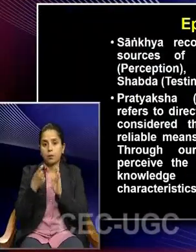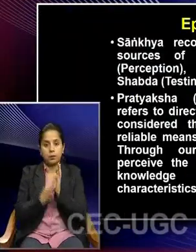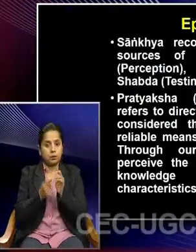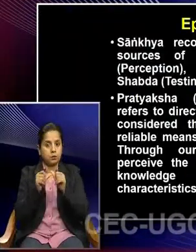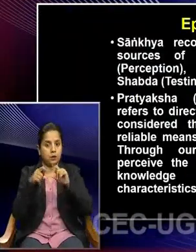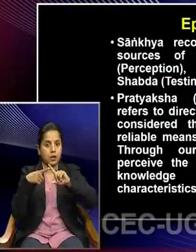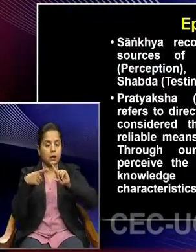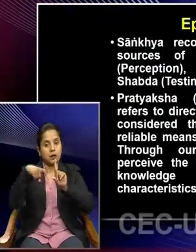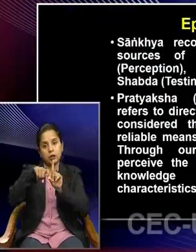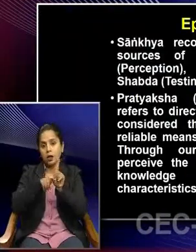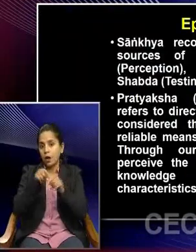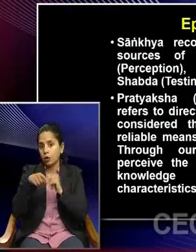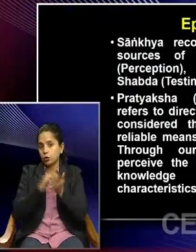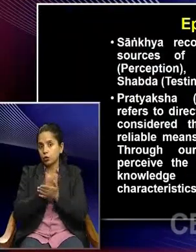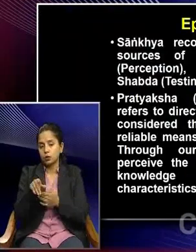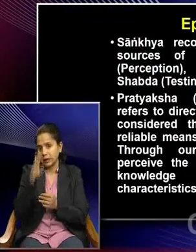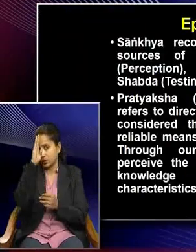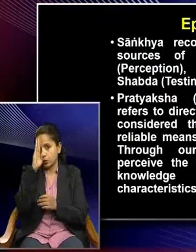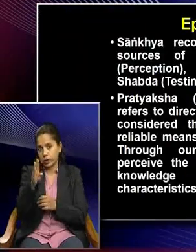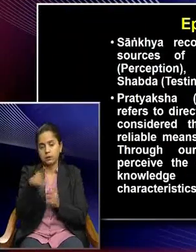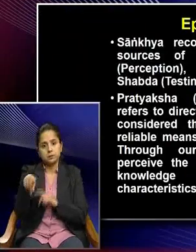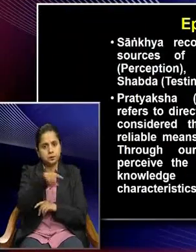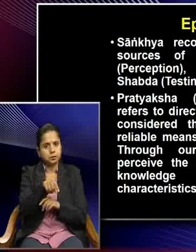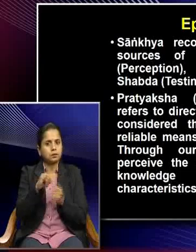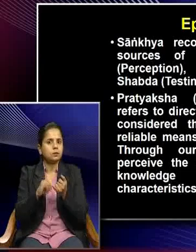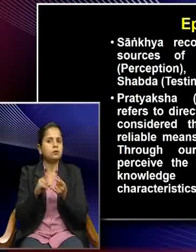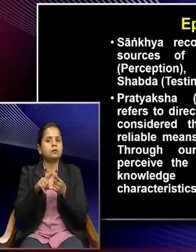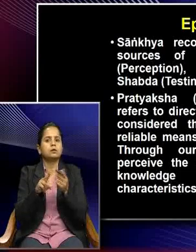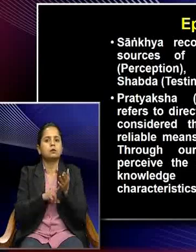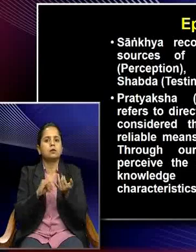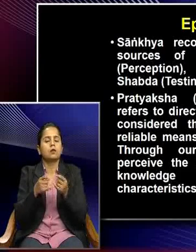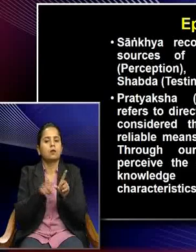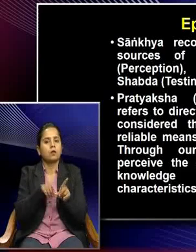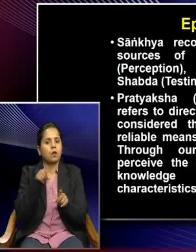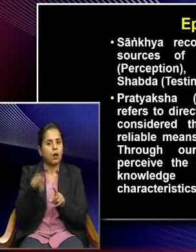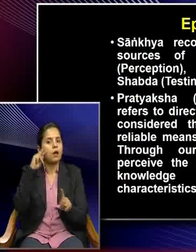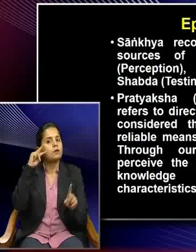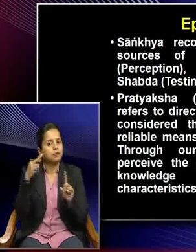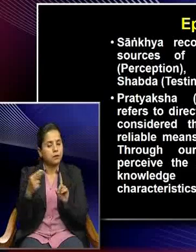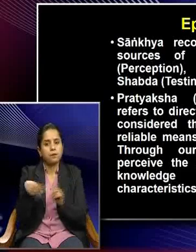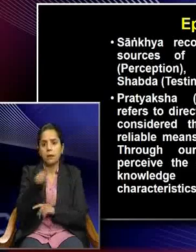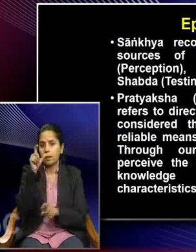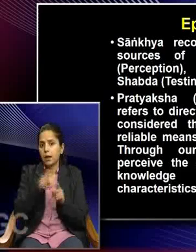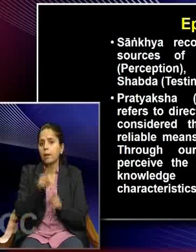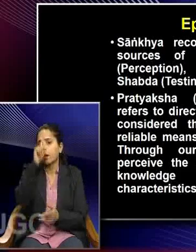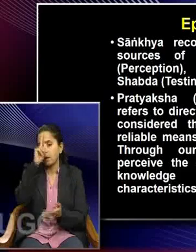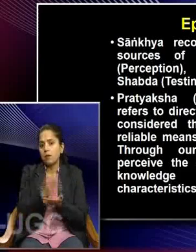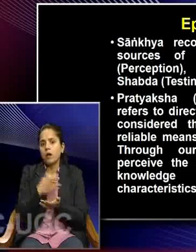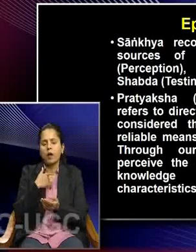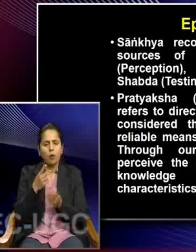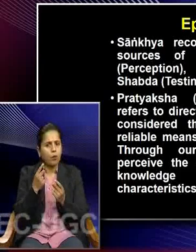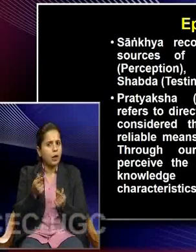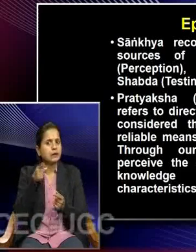refers to direct sensory perception. It is considered the most